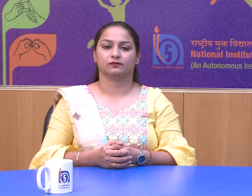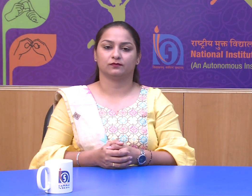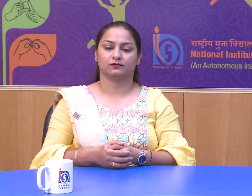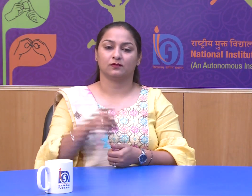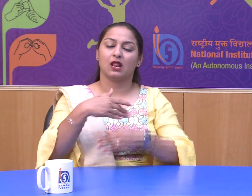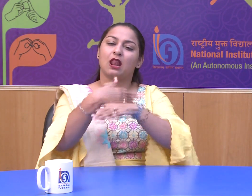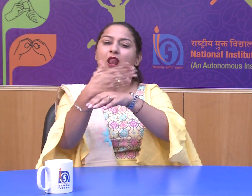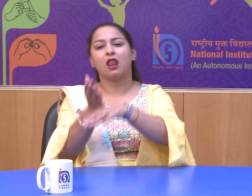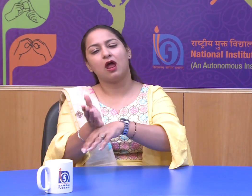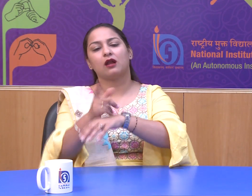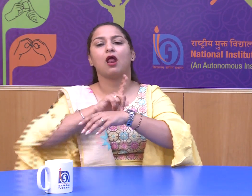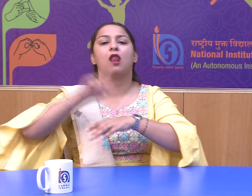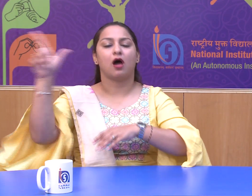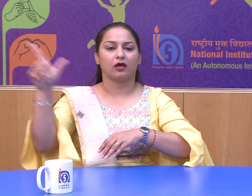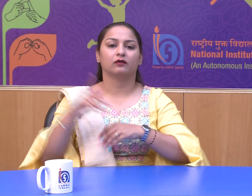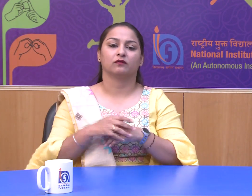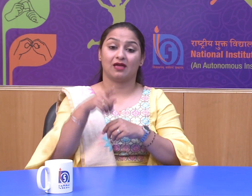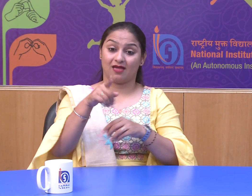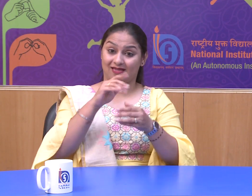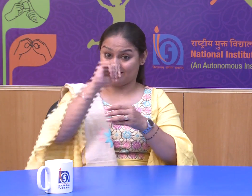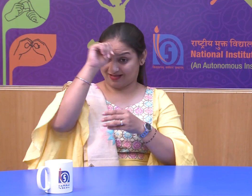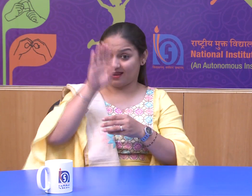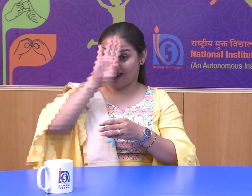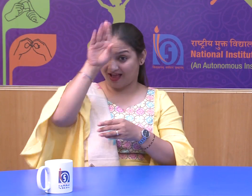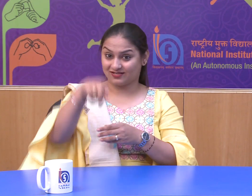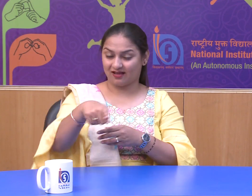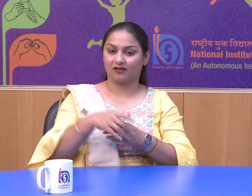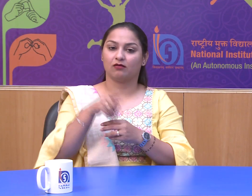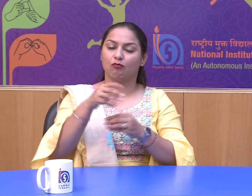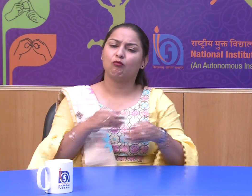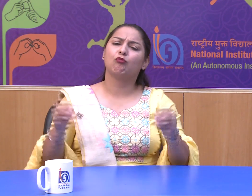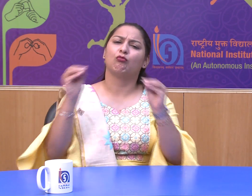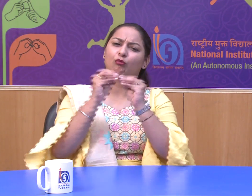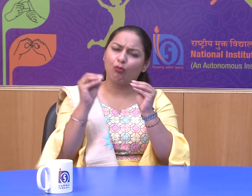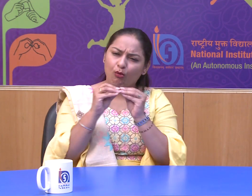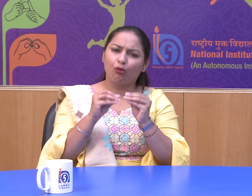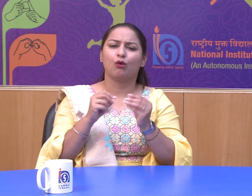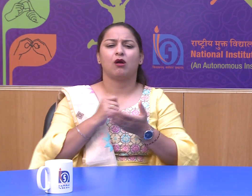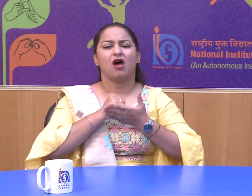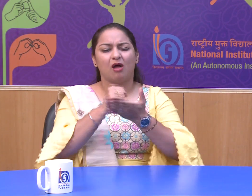Later in his life, Harsha became more inclined toward Buddhism.